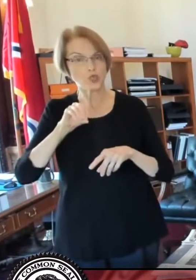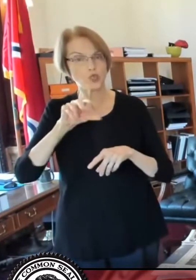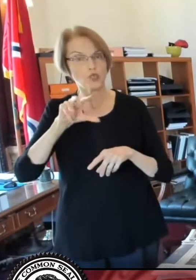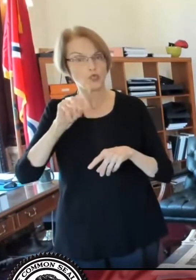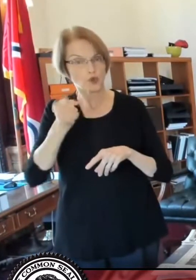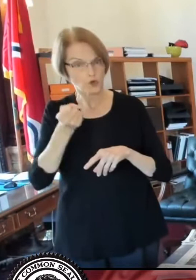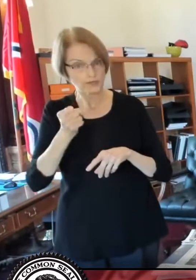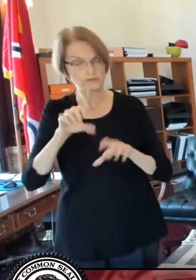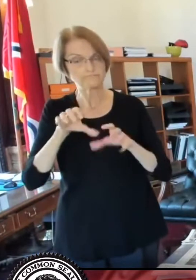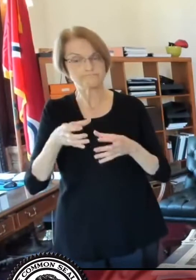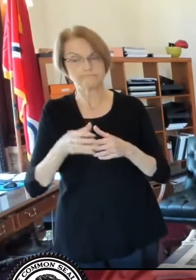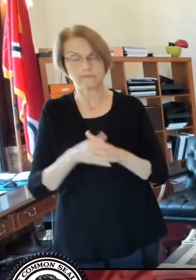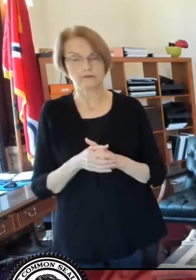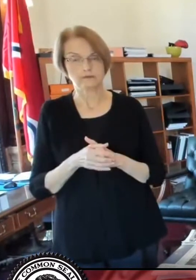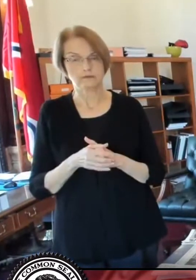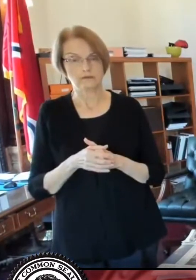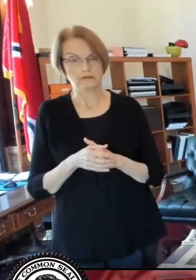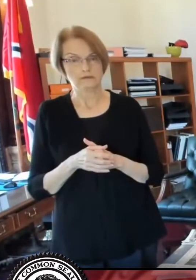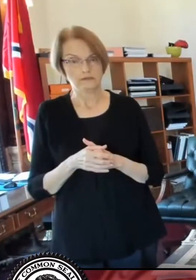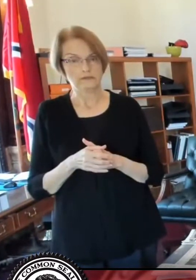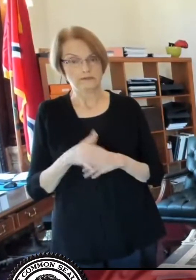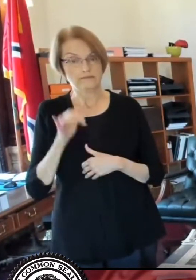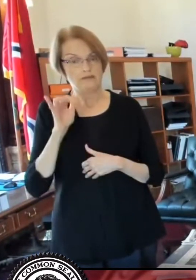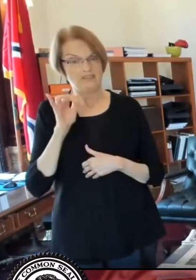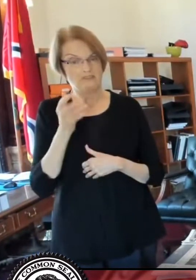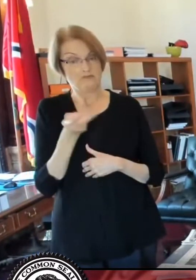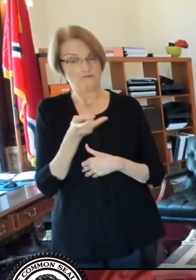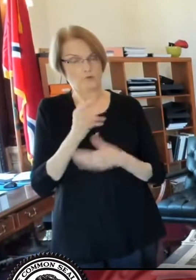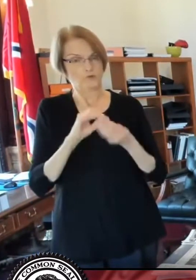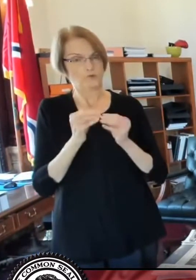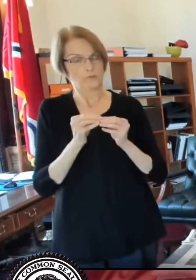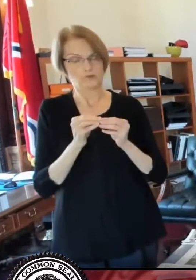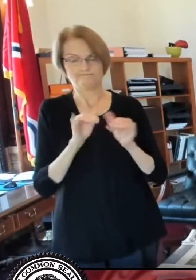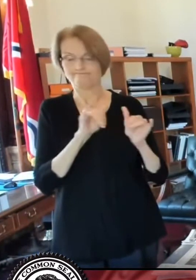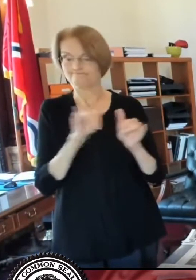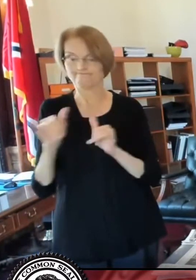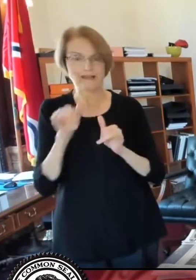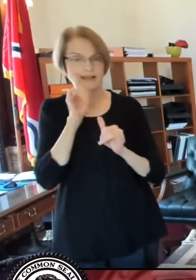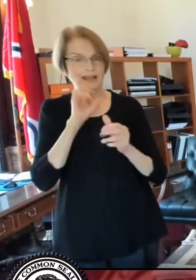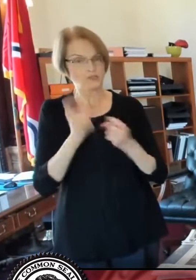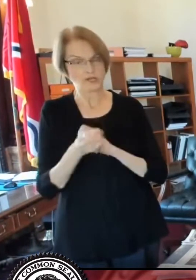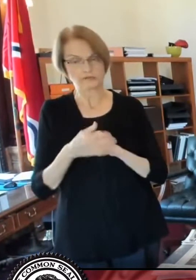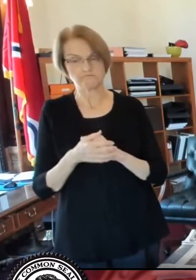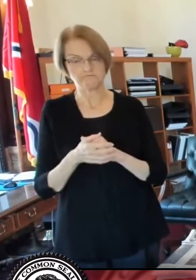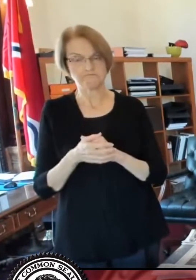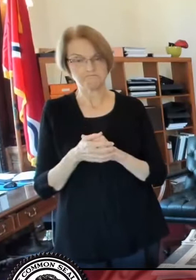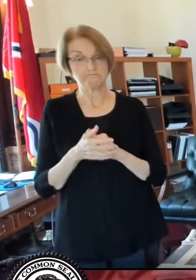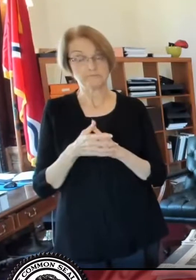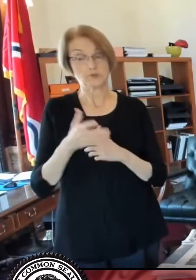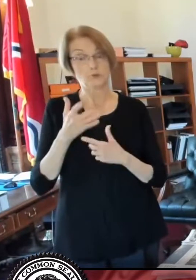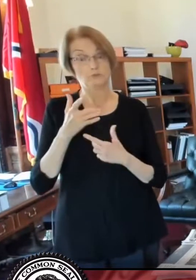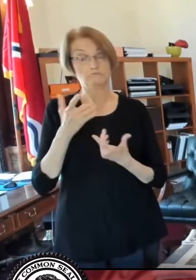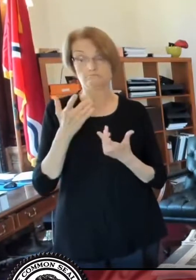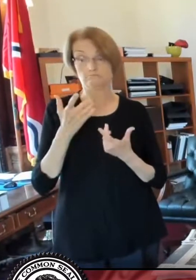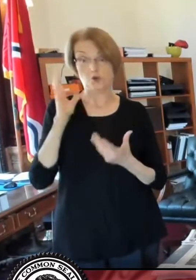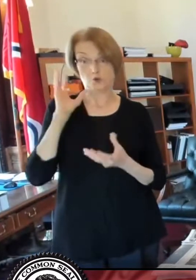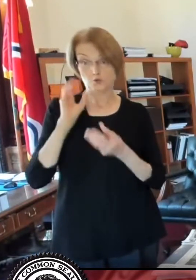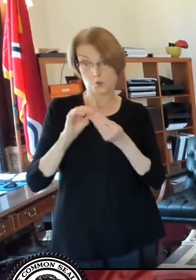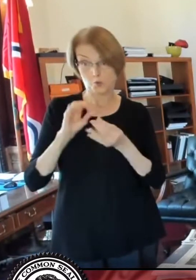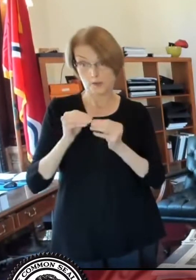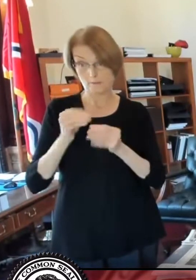that has not changed significantly. Almost half of the cases are people in their 20s and